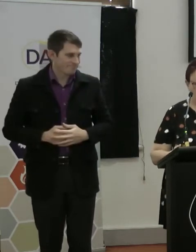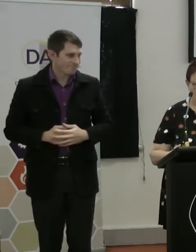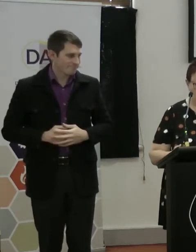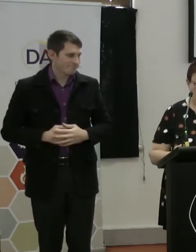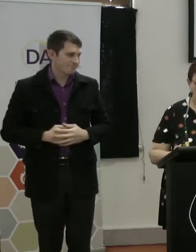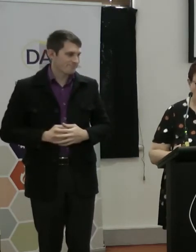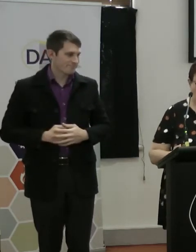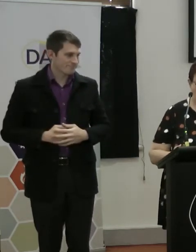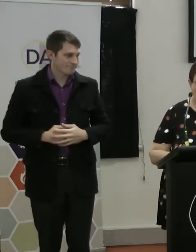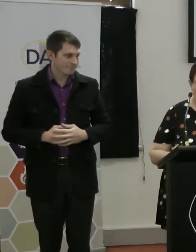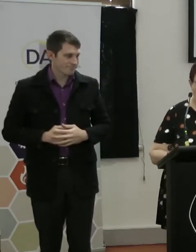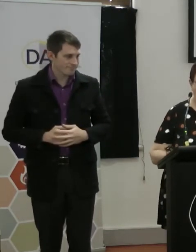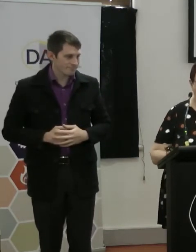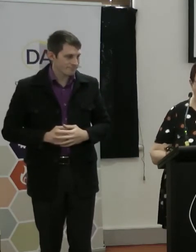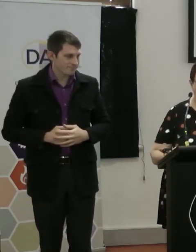Tracking.